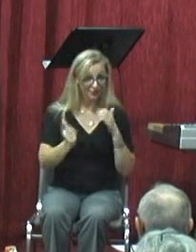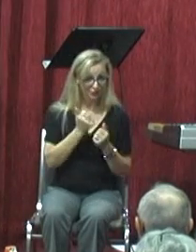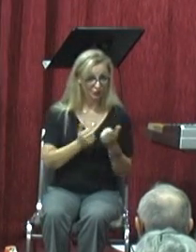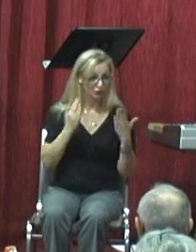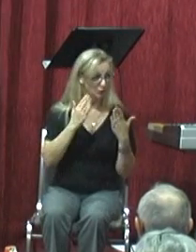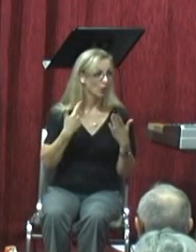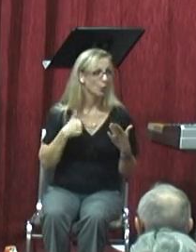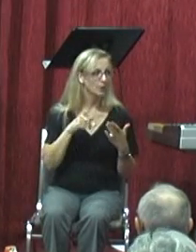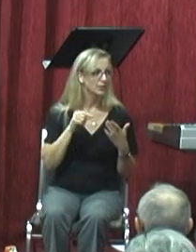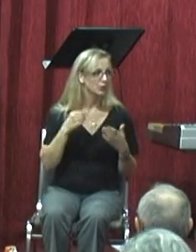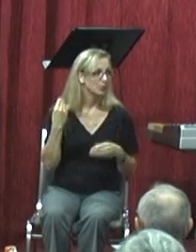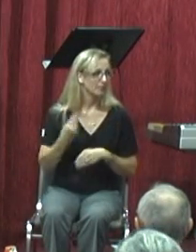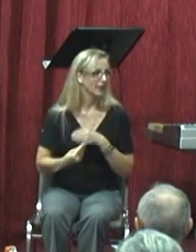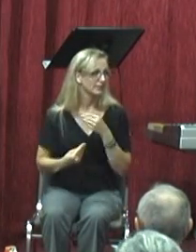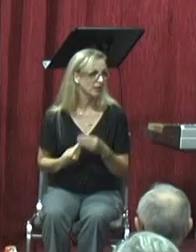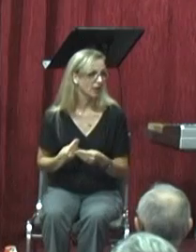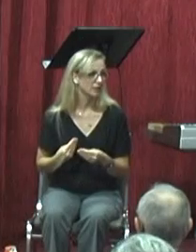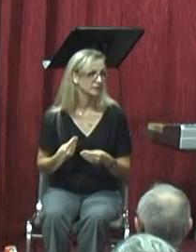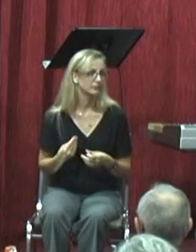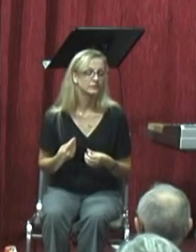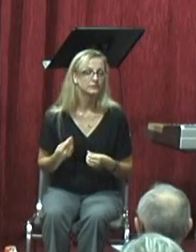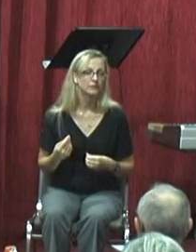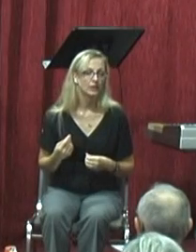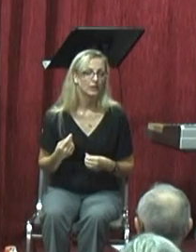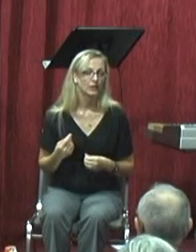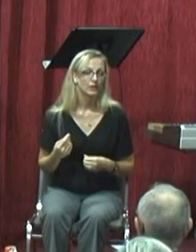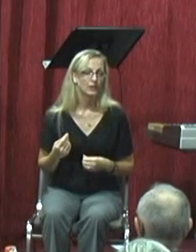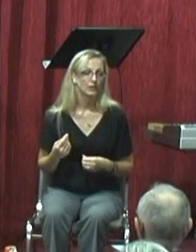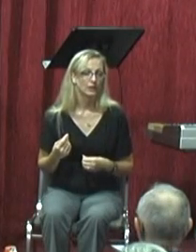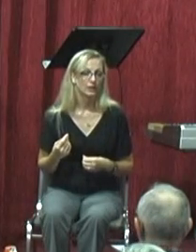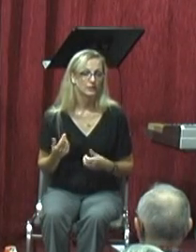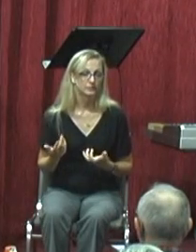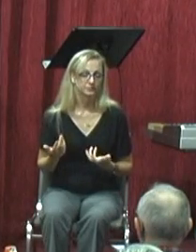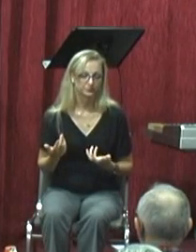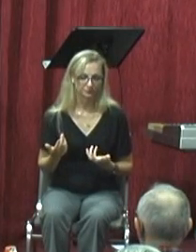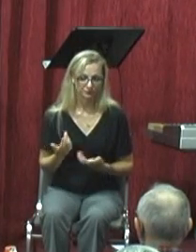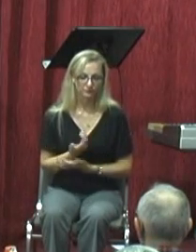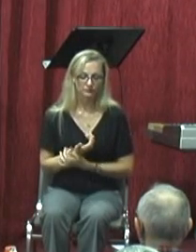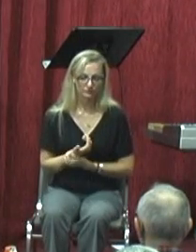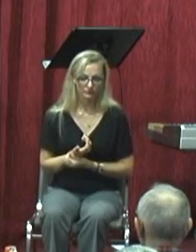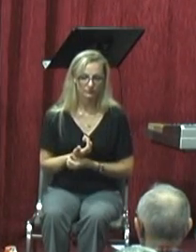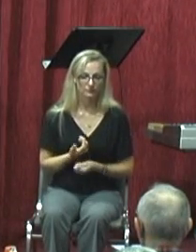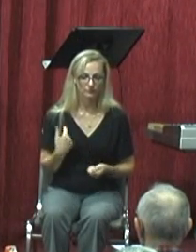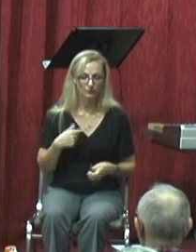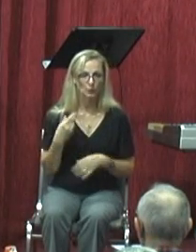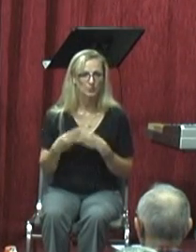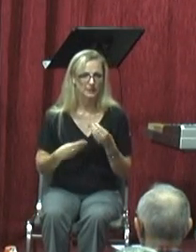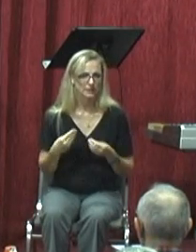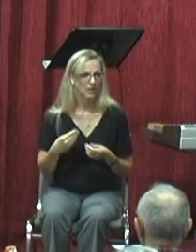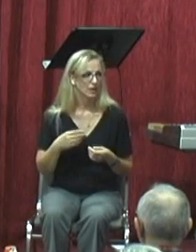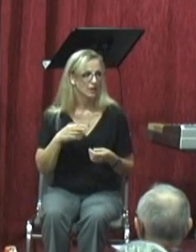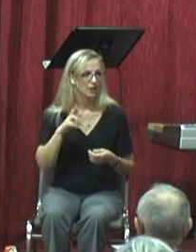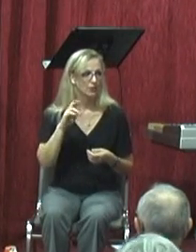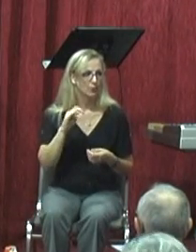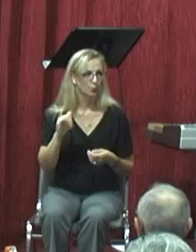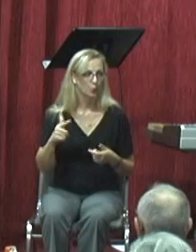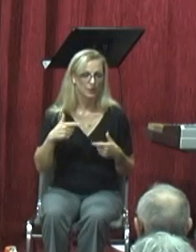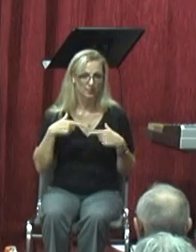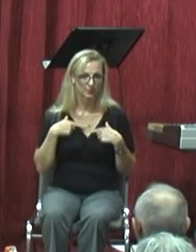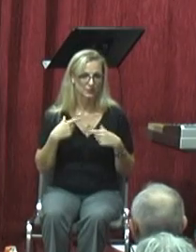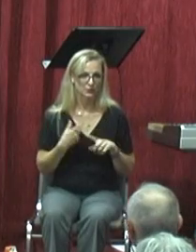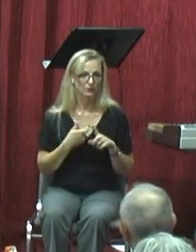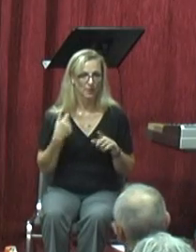on. So there is a passing on of the Mamlecha Kohanim, of the royal priesthood,